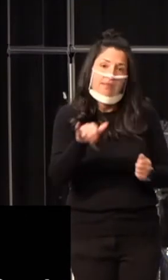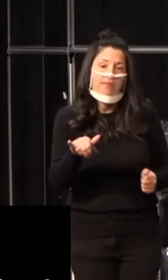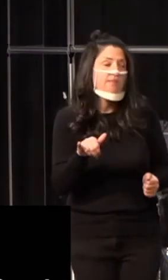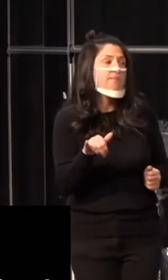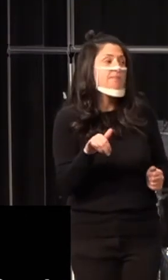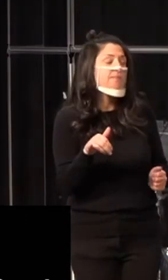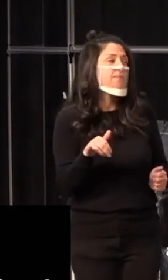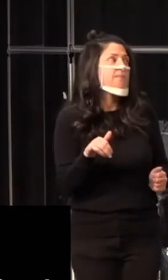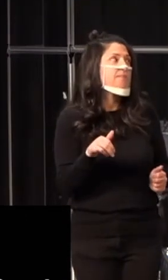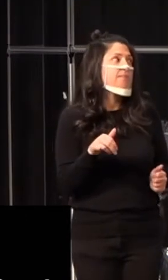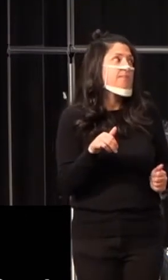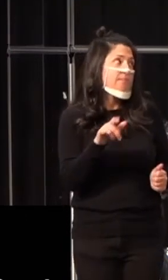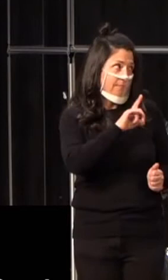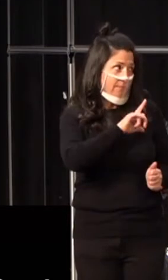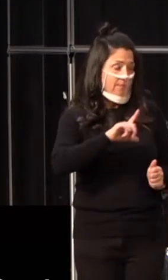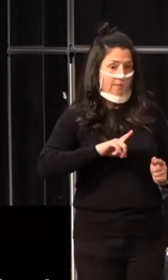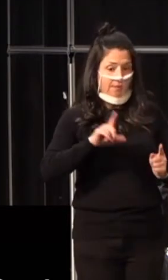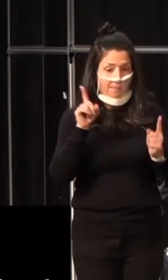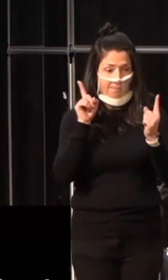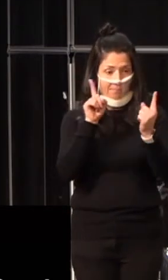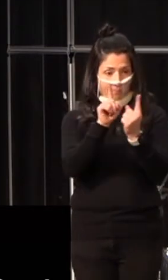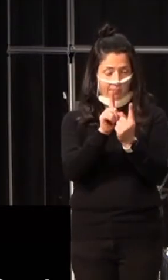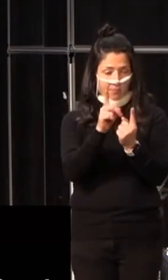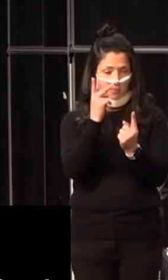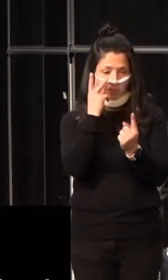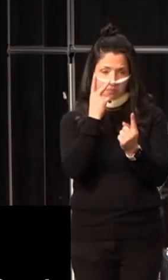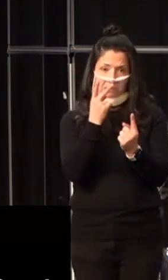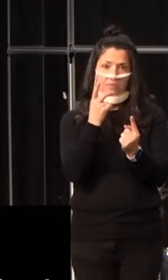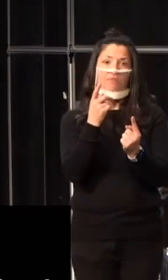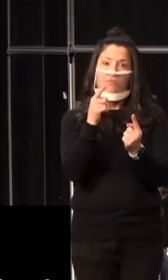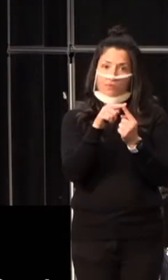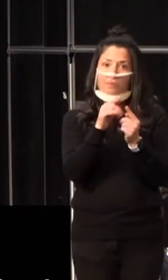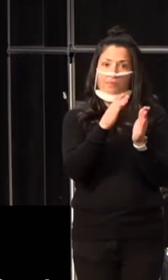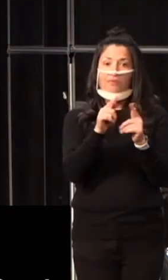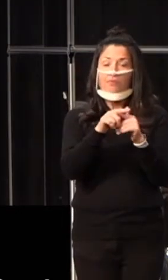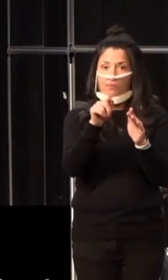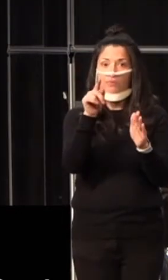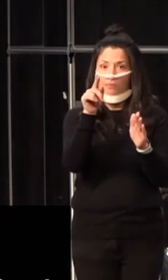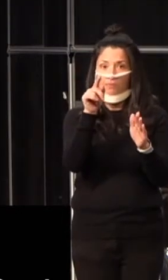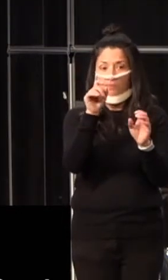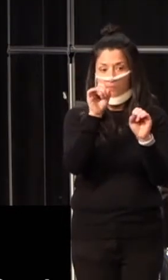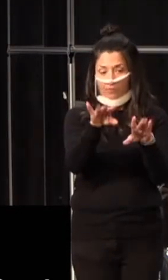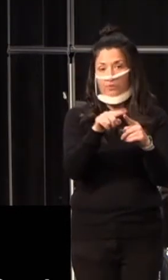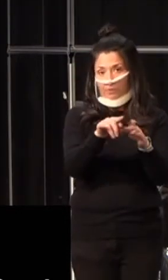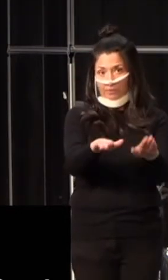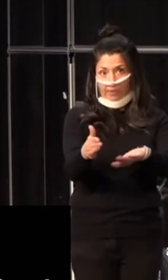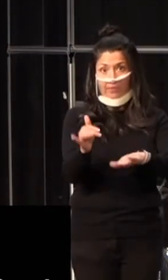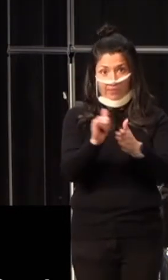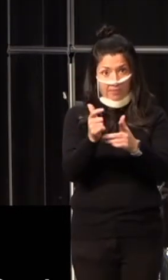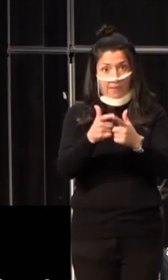The Lord met him and sought to put him to death. That's a big deal when God wants to put you to death.